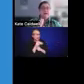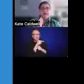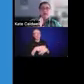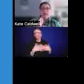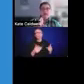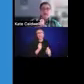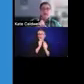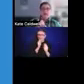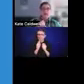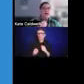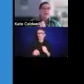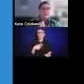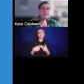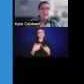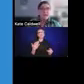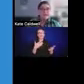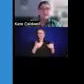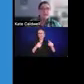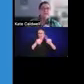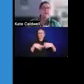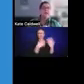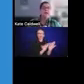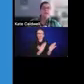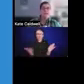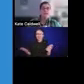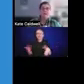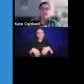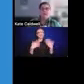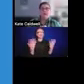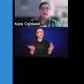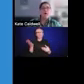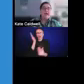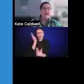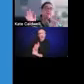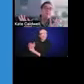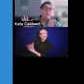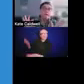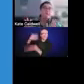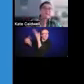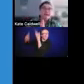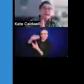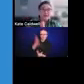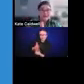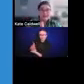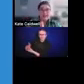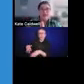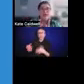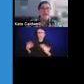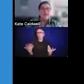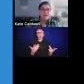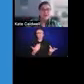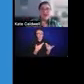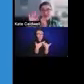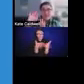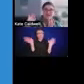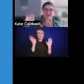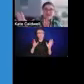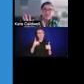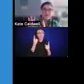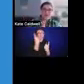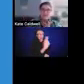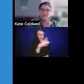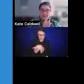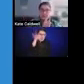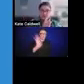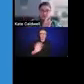documents, archival analysis, anything, pretty much anything you can get your hands on. And we're going to see